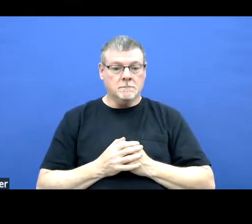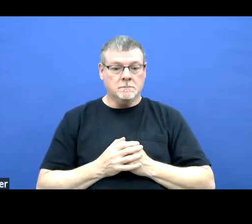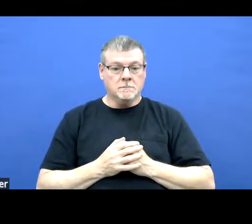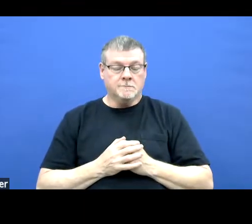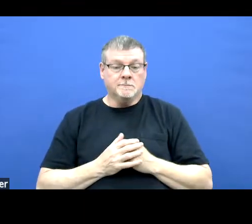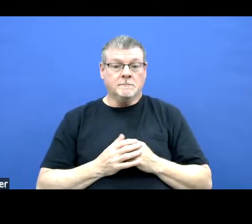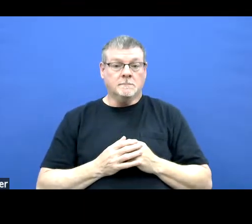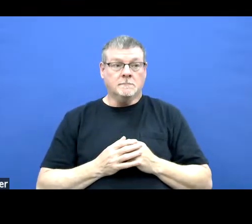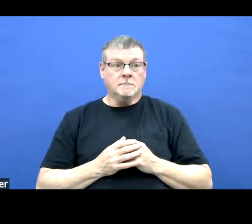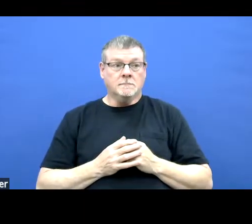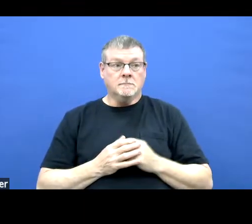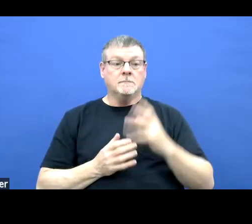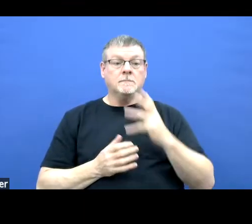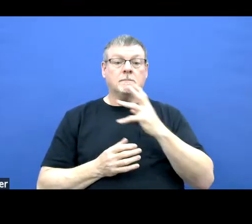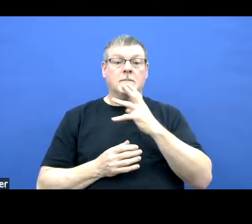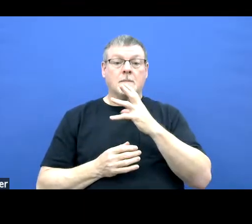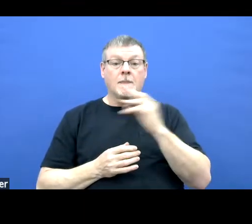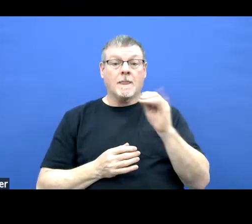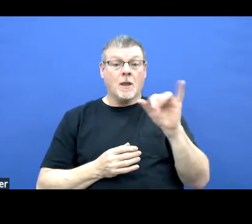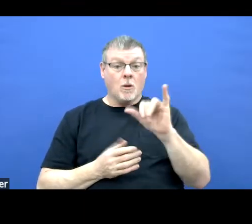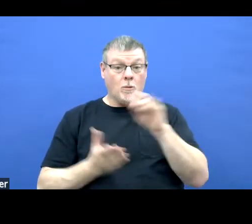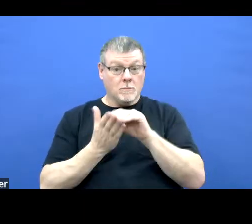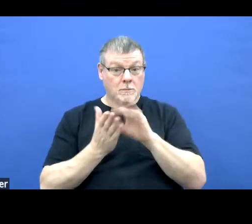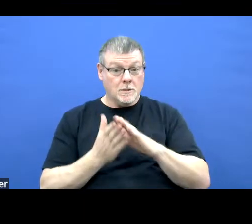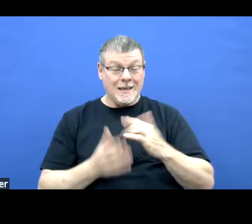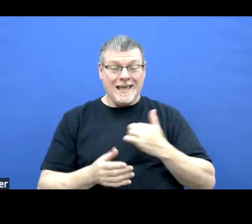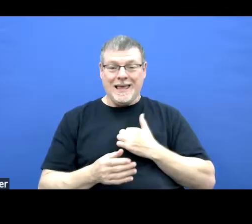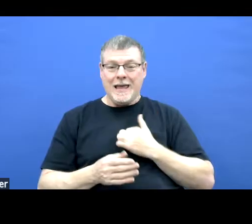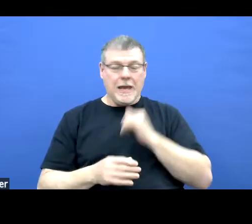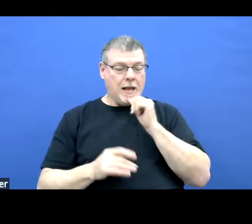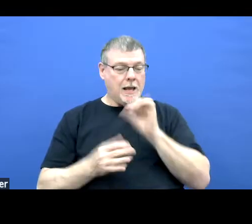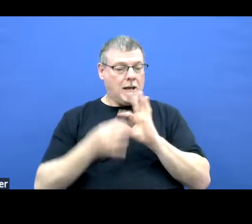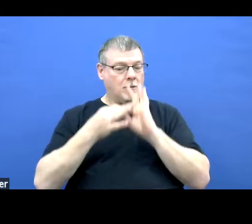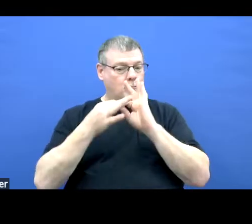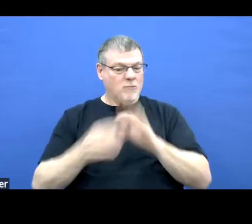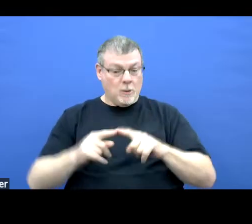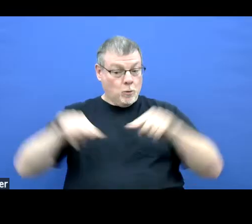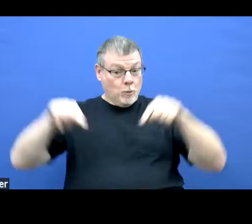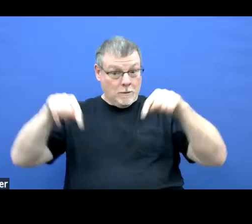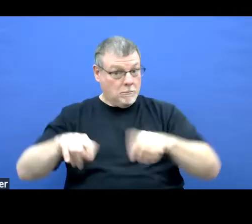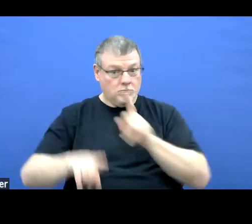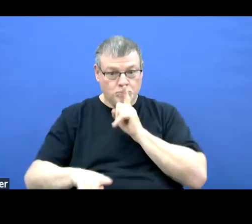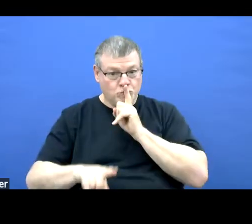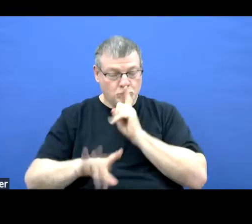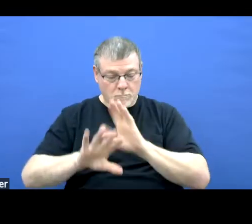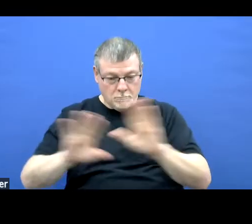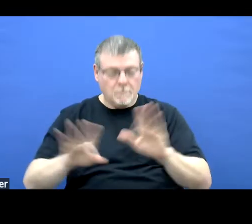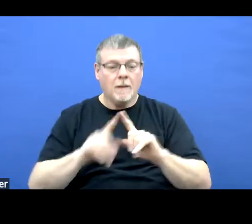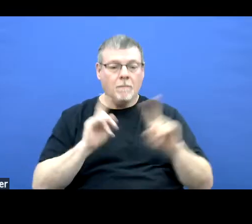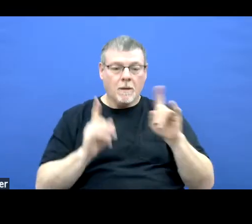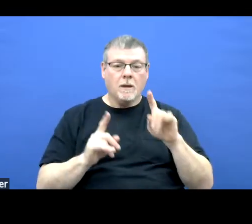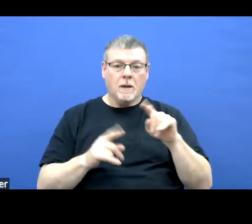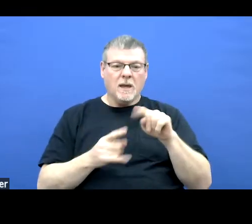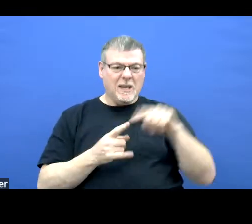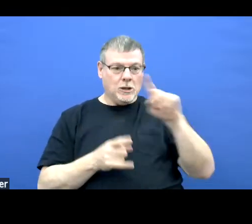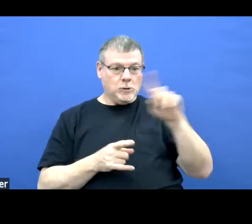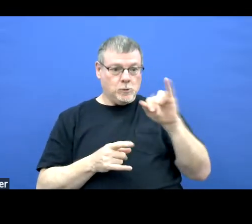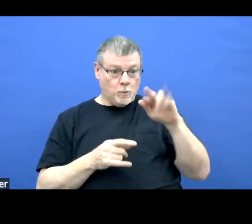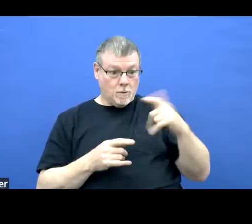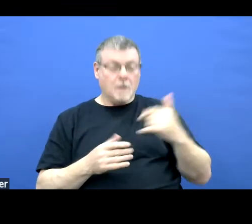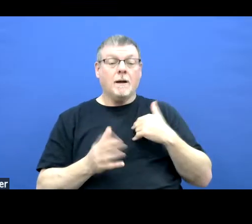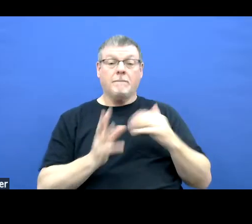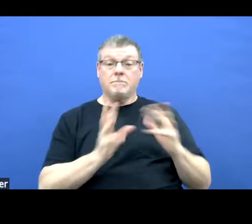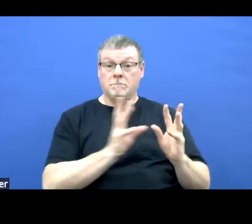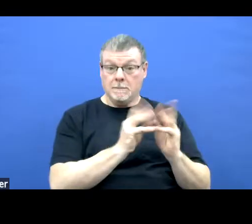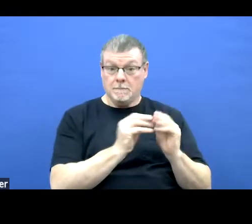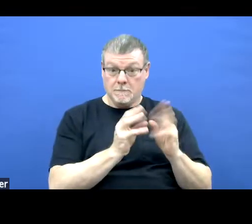and I will also note, while not directly related to this, it has to do with the dome. We did have a meeting